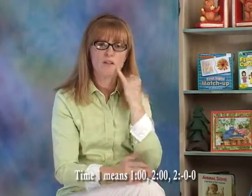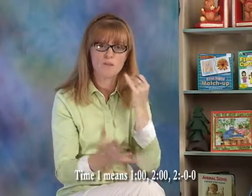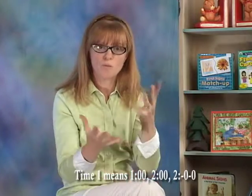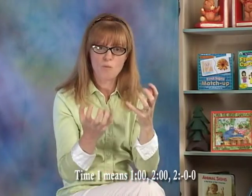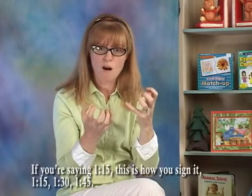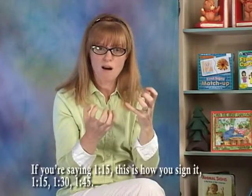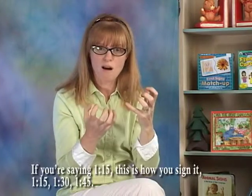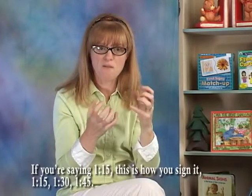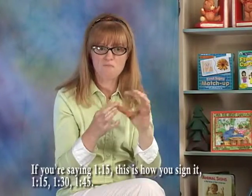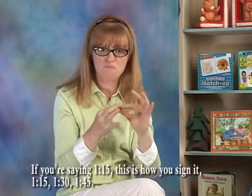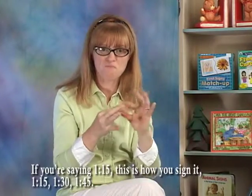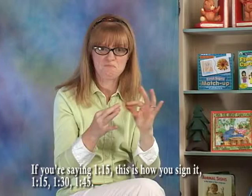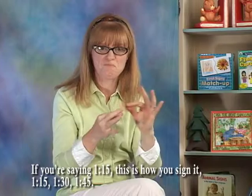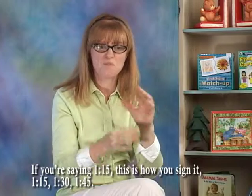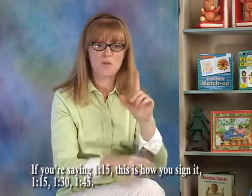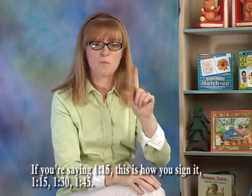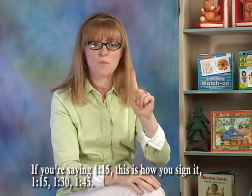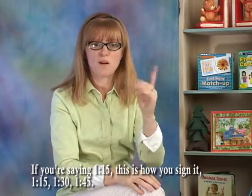2:00.